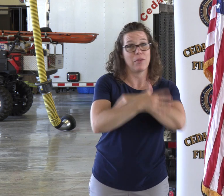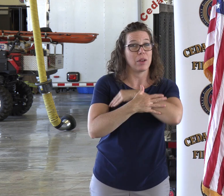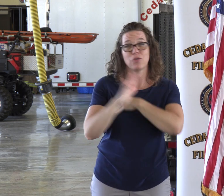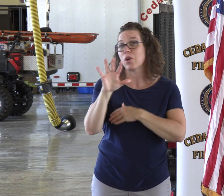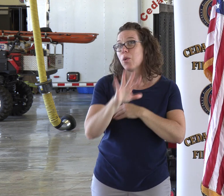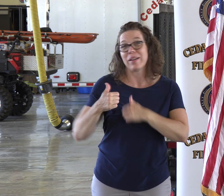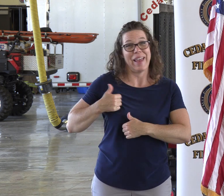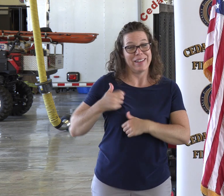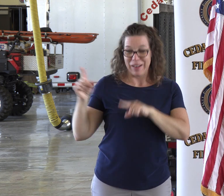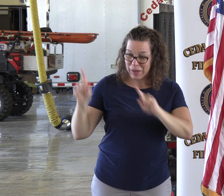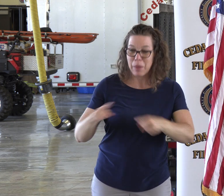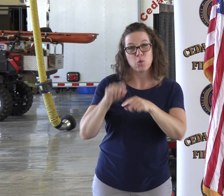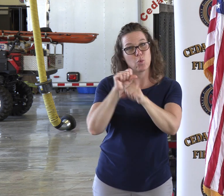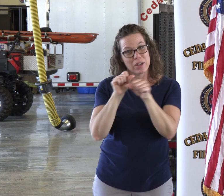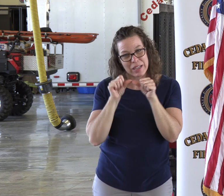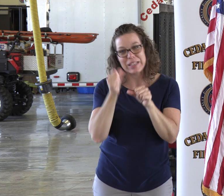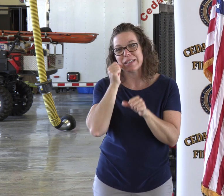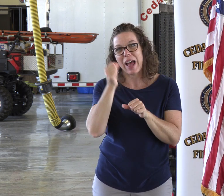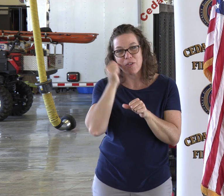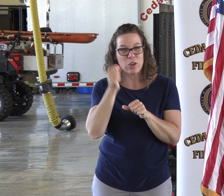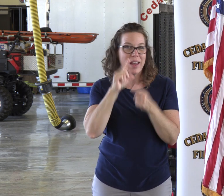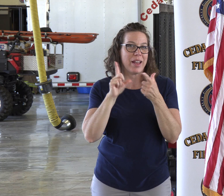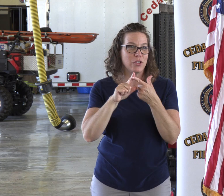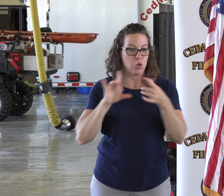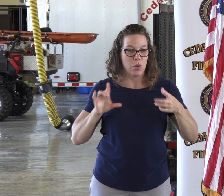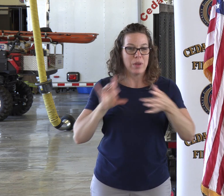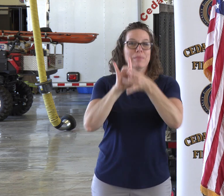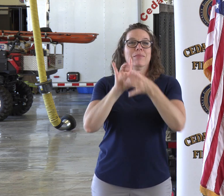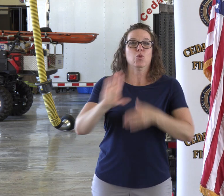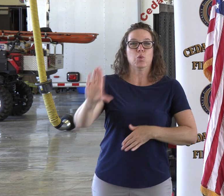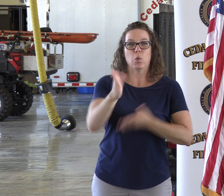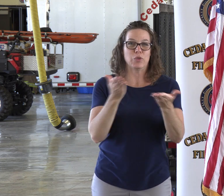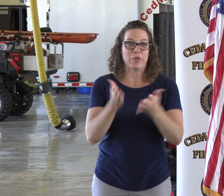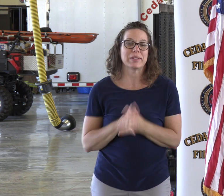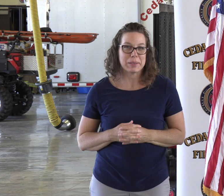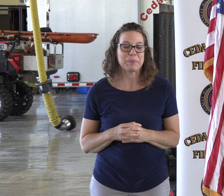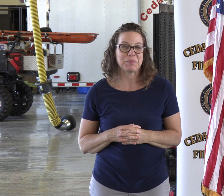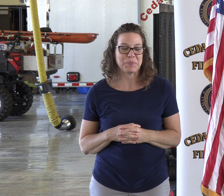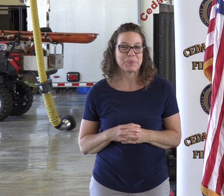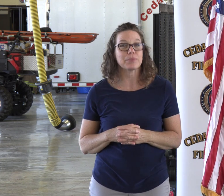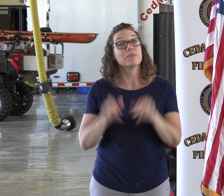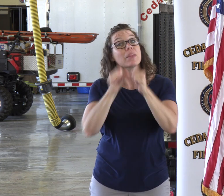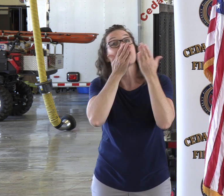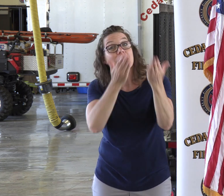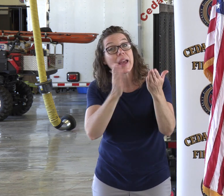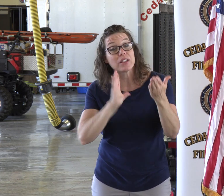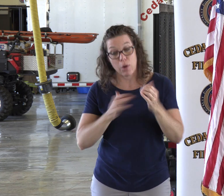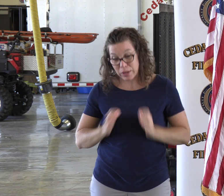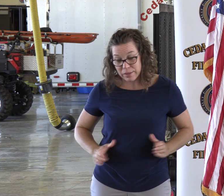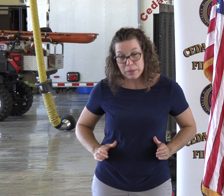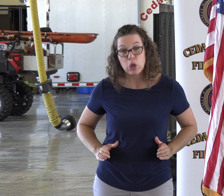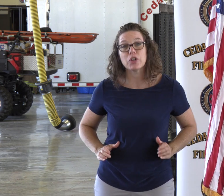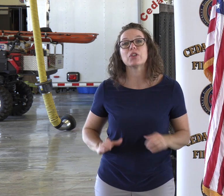Canada who continue to work safely each and every day to restore your service. And our continued thanks to all of our